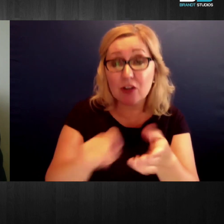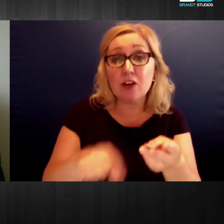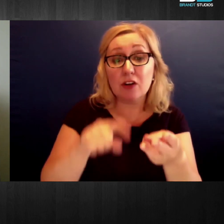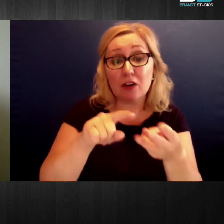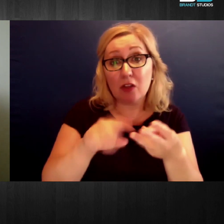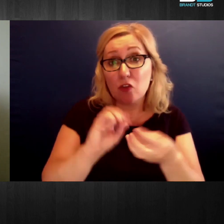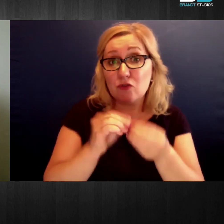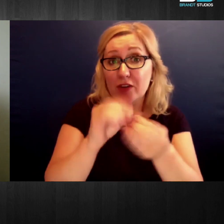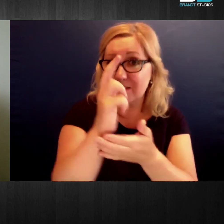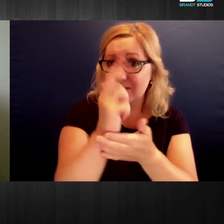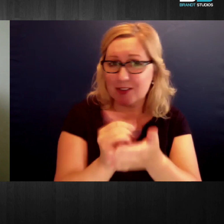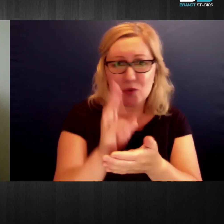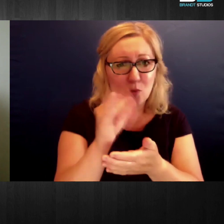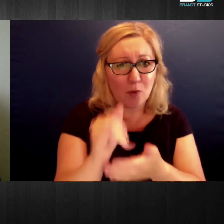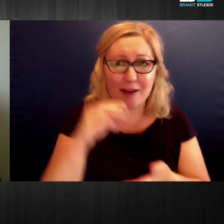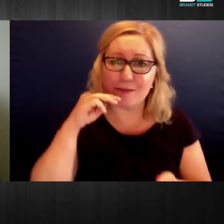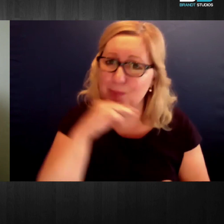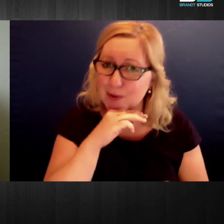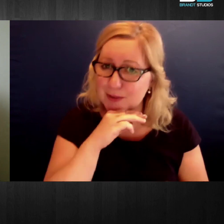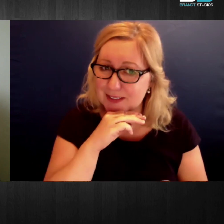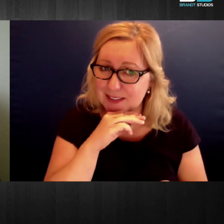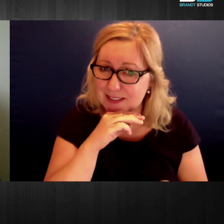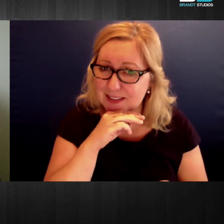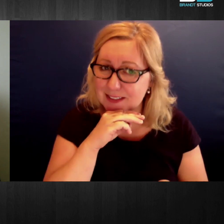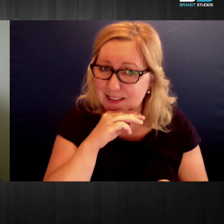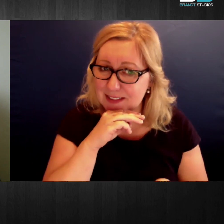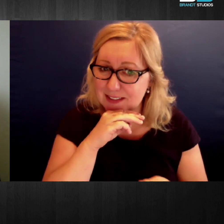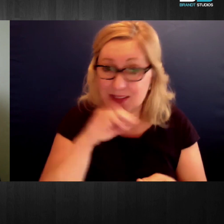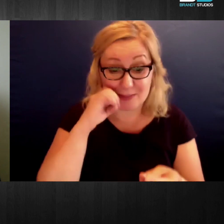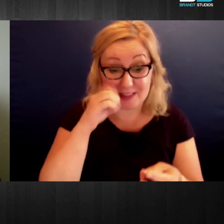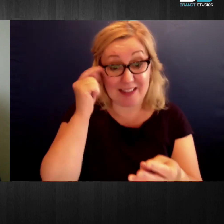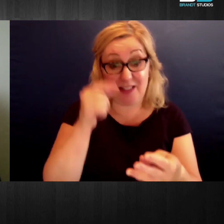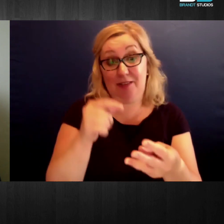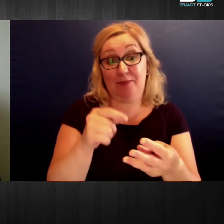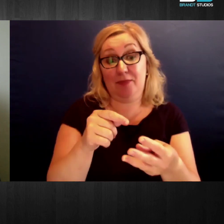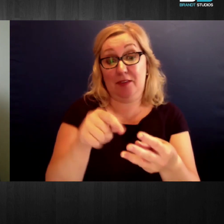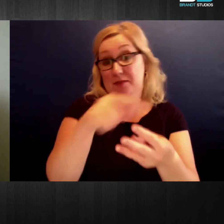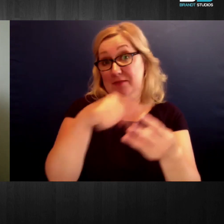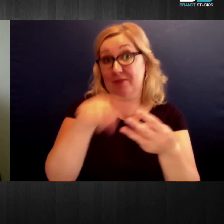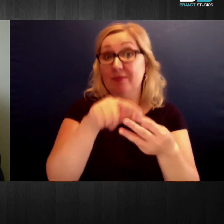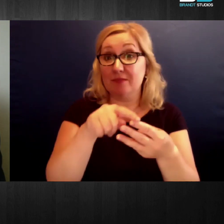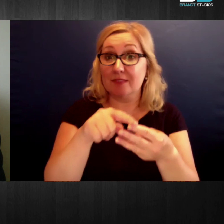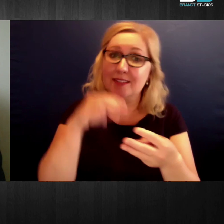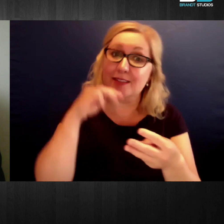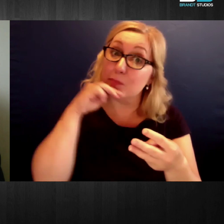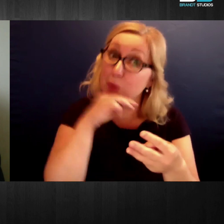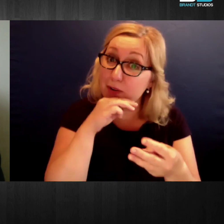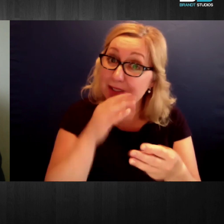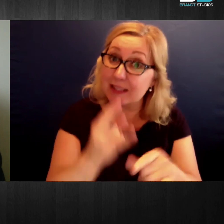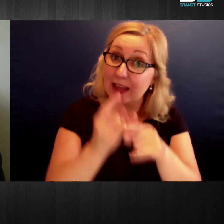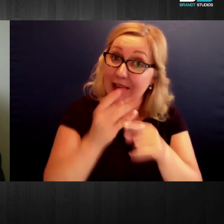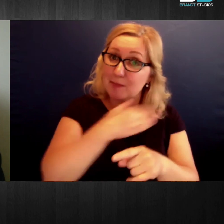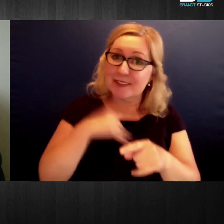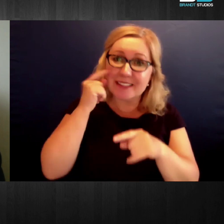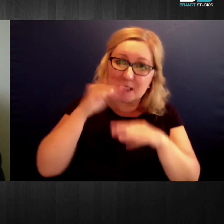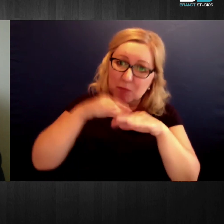things. And I think that both bring an understanding to life that makes us think deeper. They share our experiences